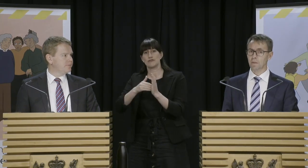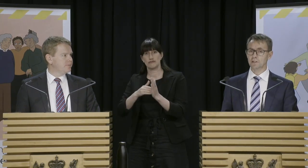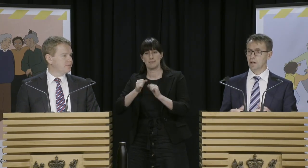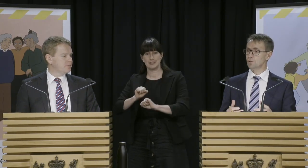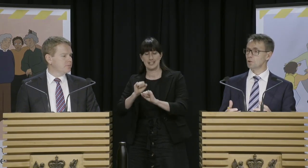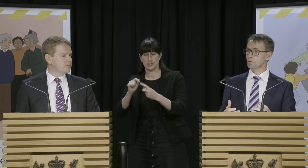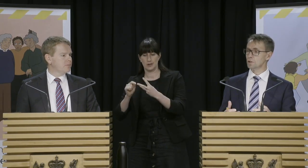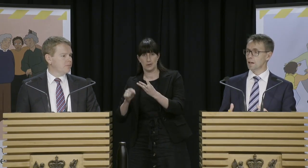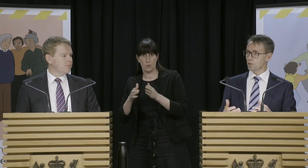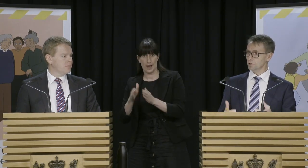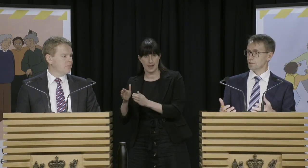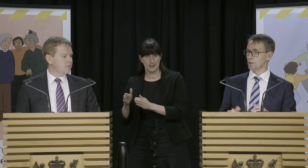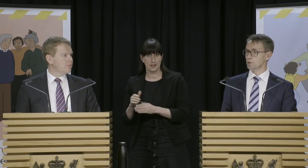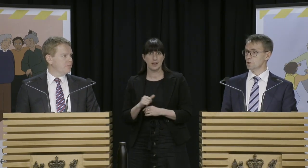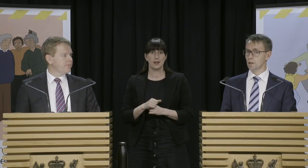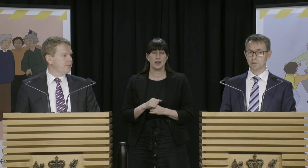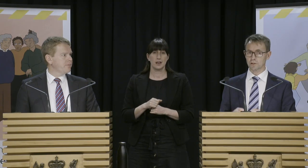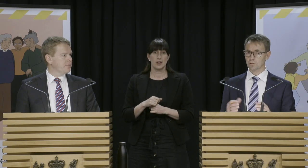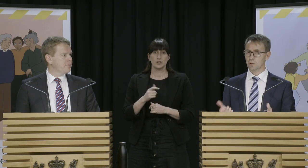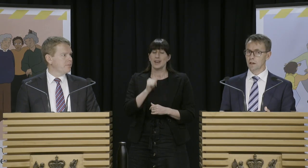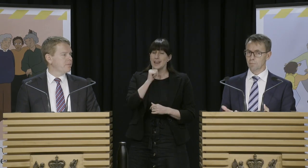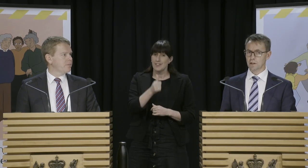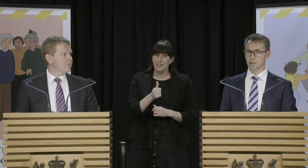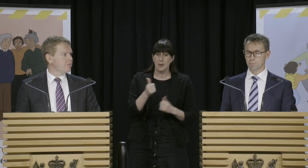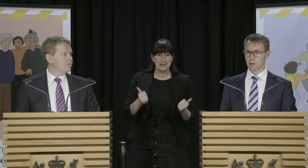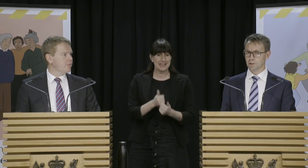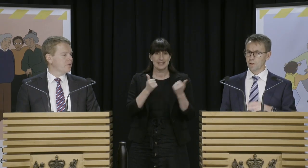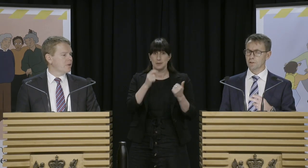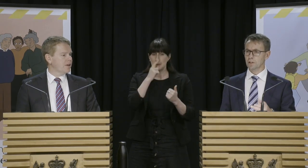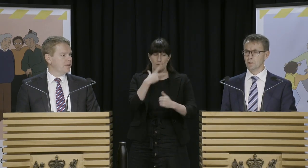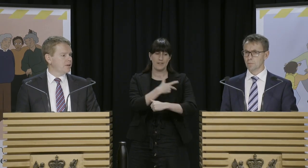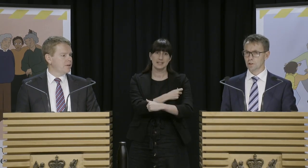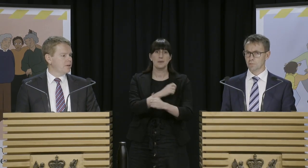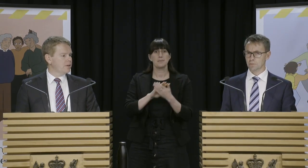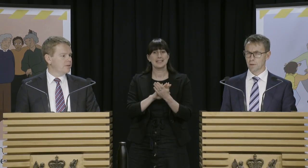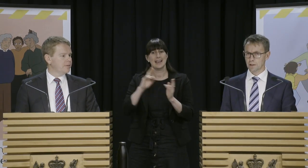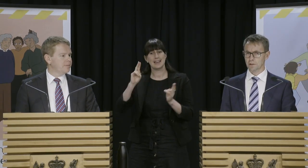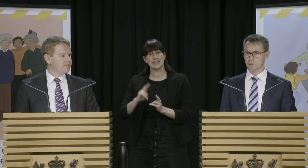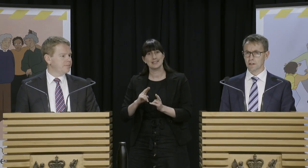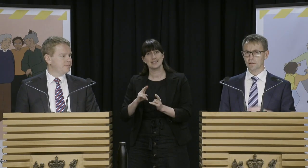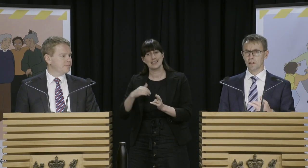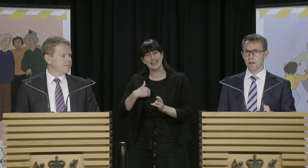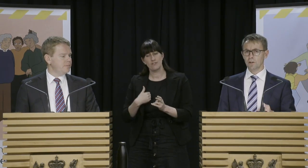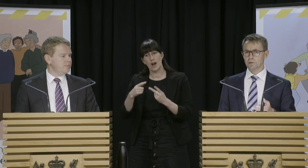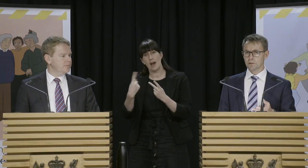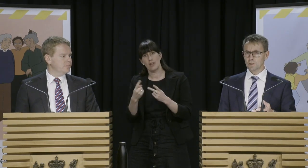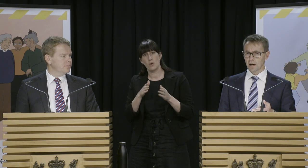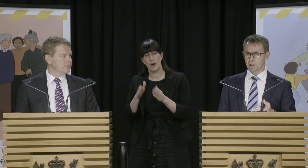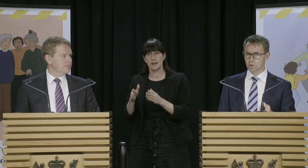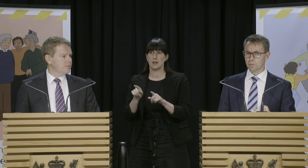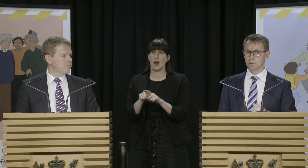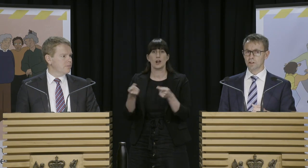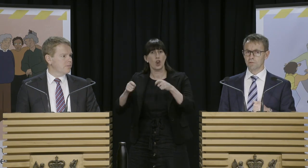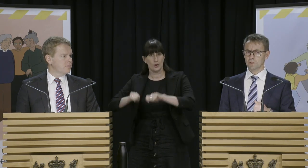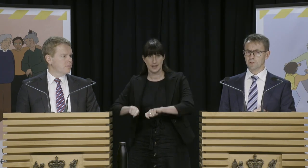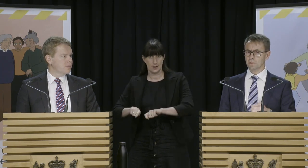we are to have to use lockdown-type situations to manage outbreaks. The second comment I would make is that there is